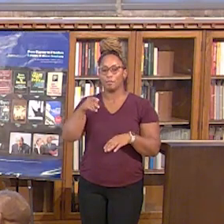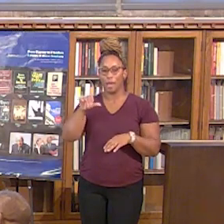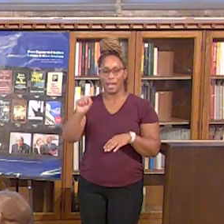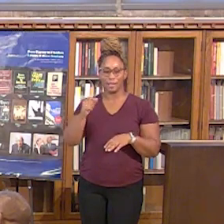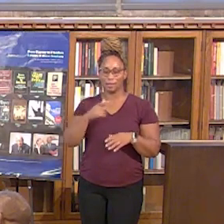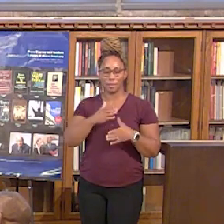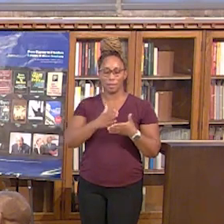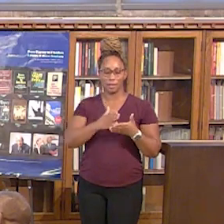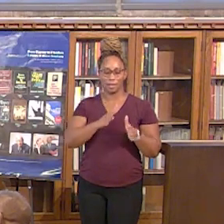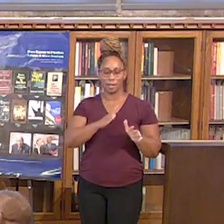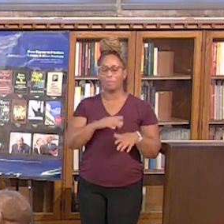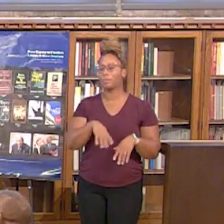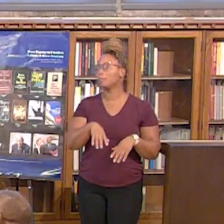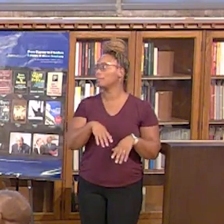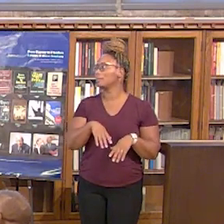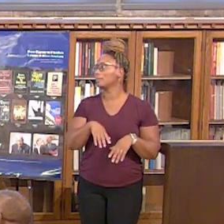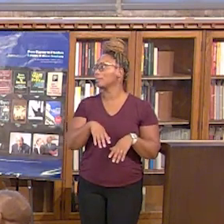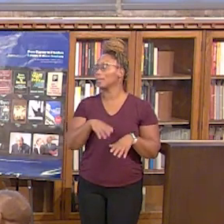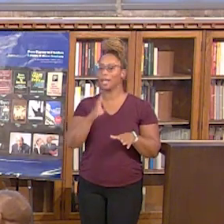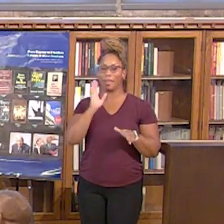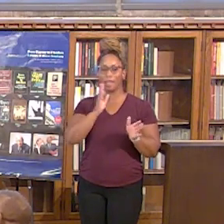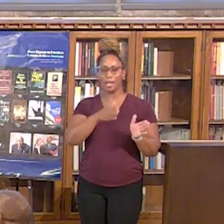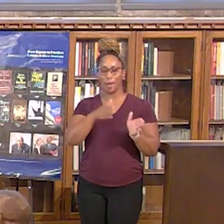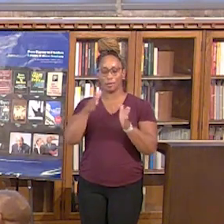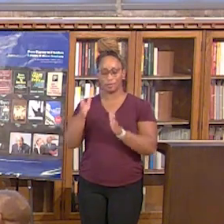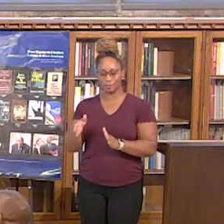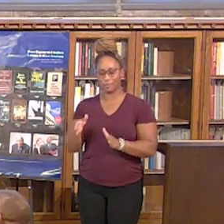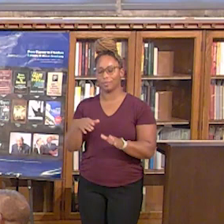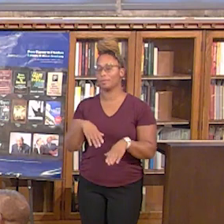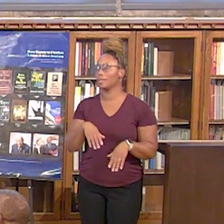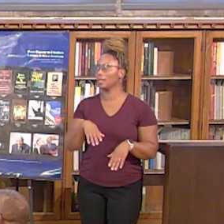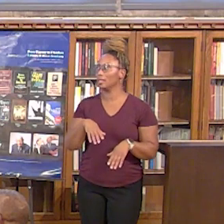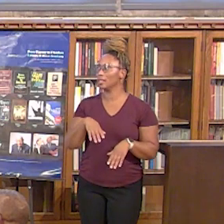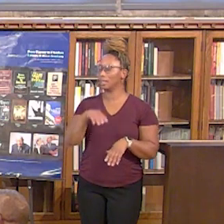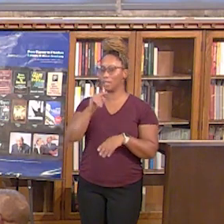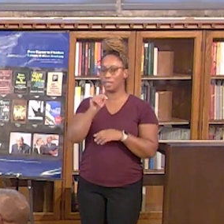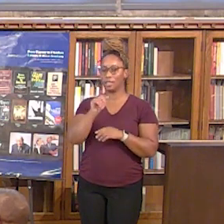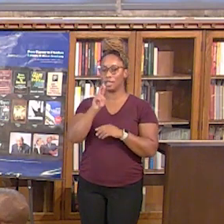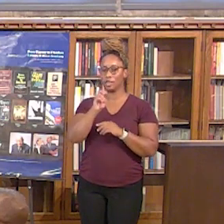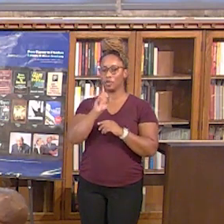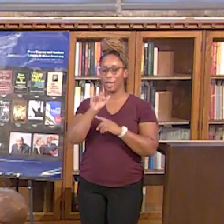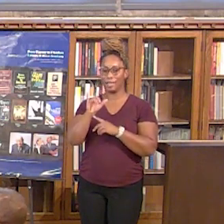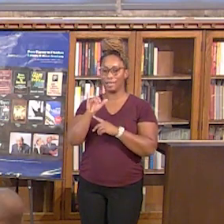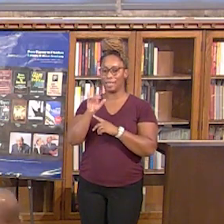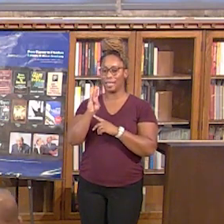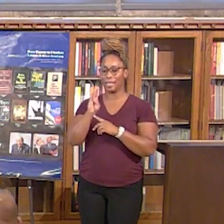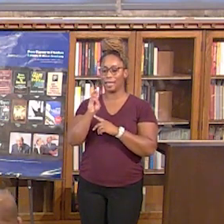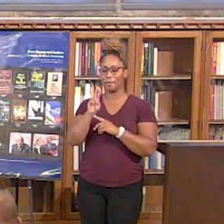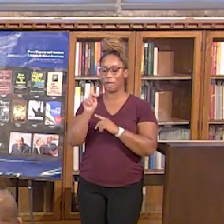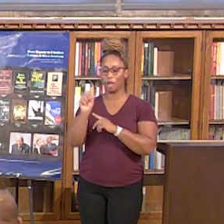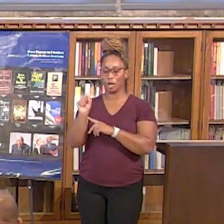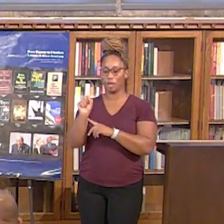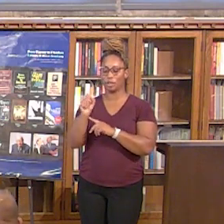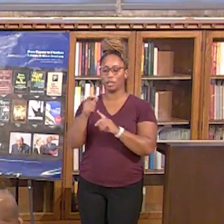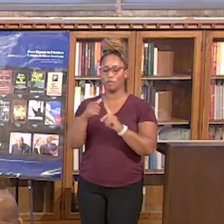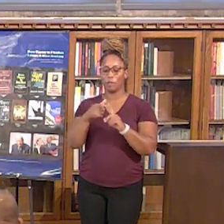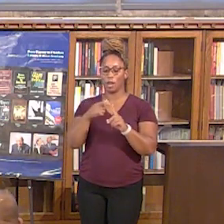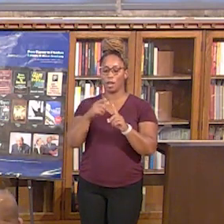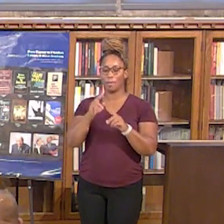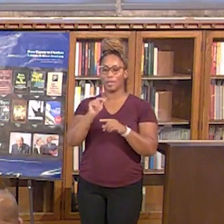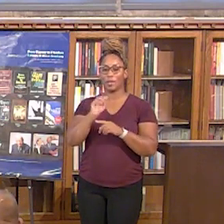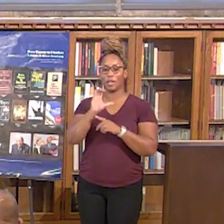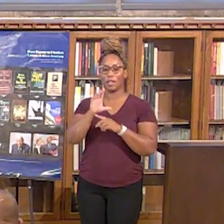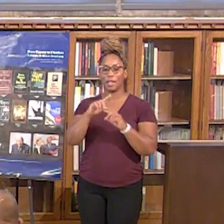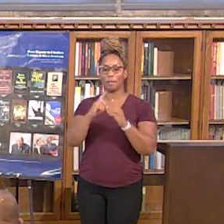there but um I will move on to miss Tracy Burns of the North Carolina Department of